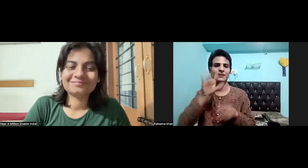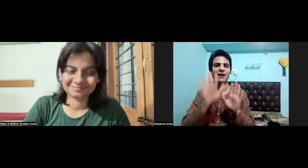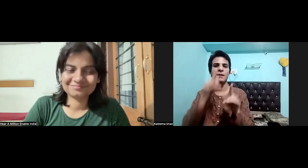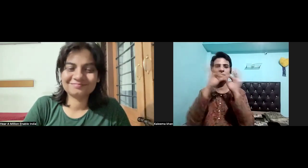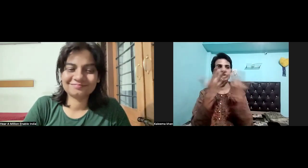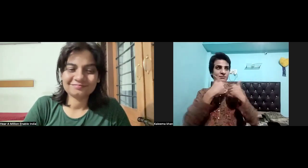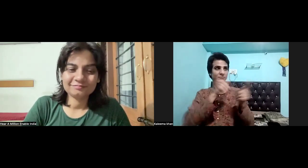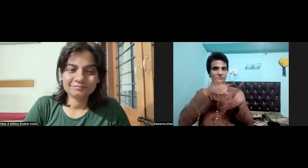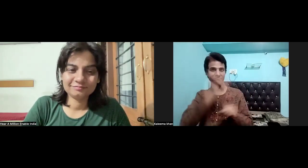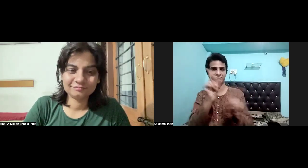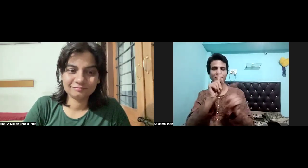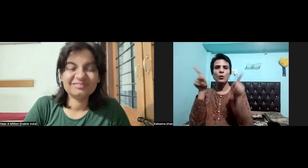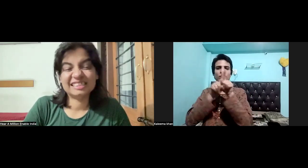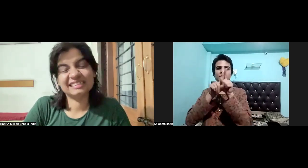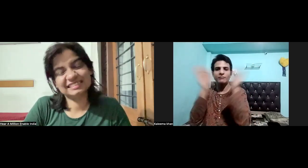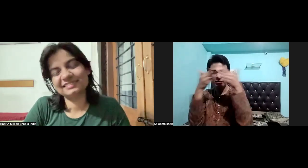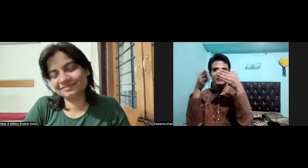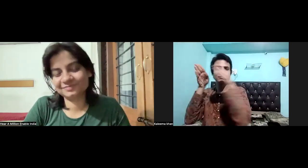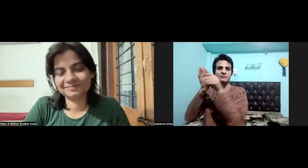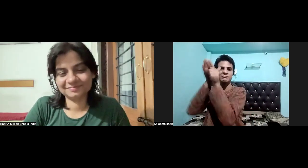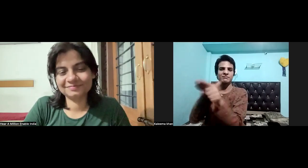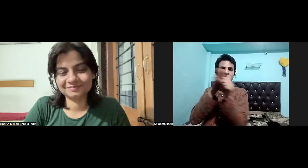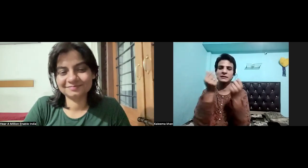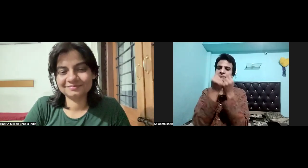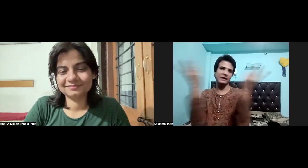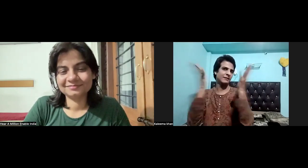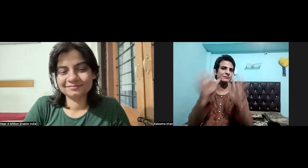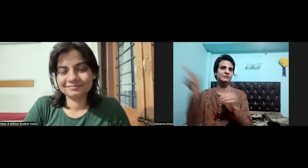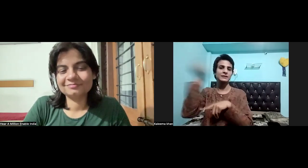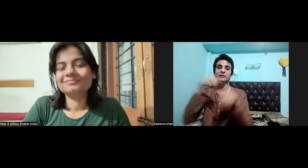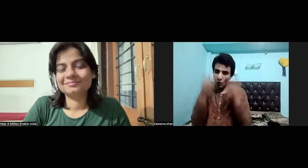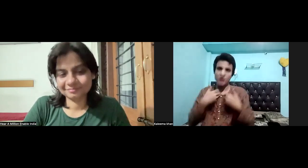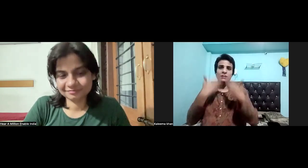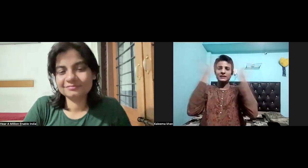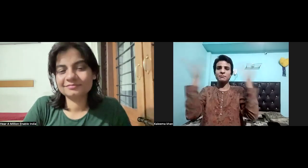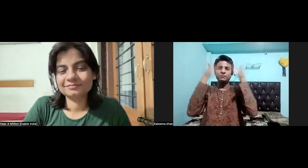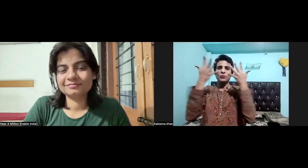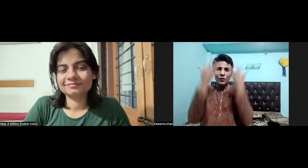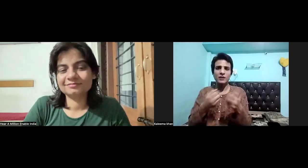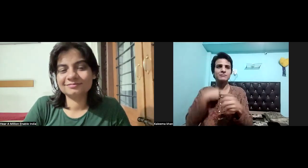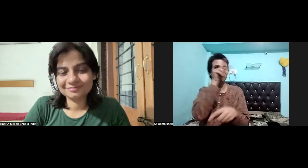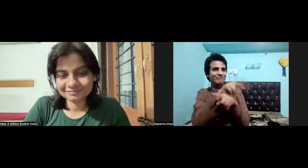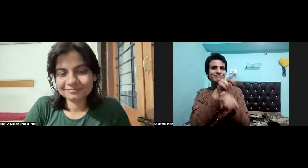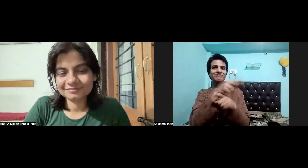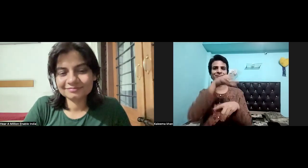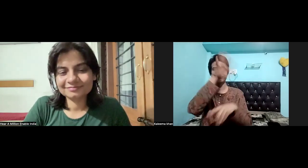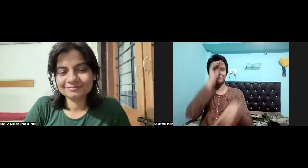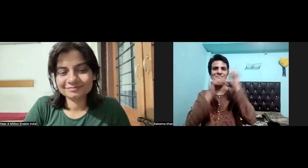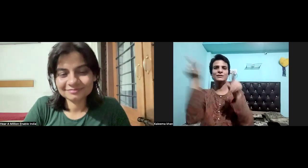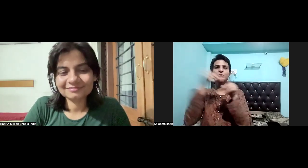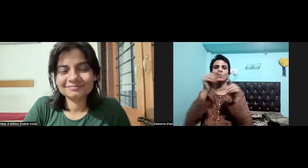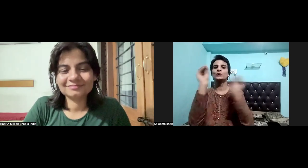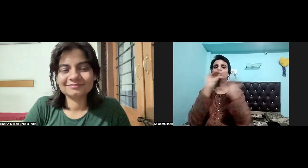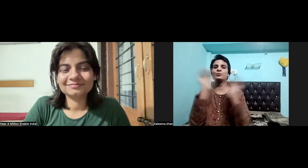there is a lot of stigma in the society. That is why a lot of people feel discriminated, don't want to open up, don't want to